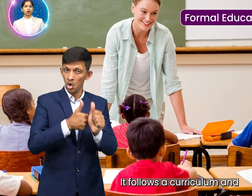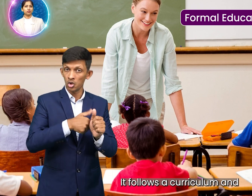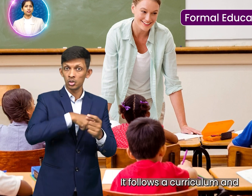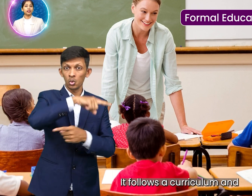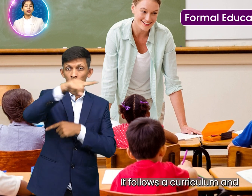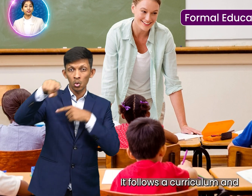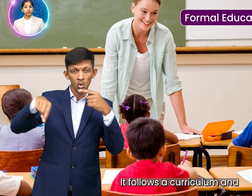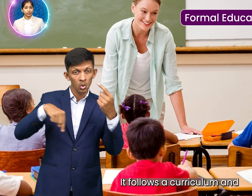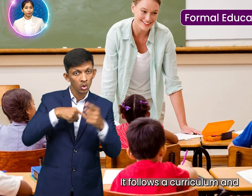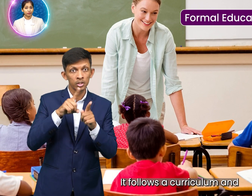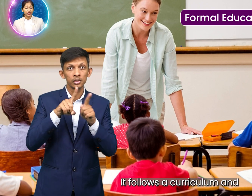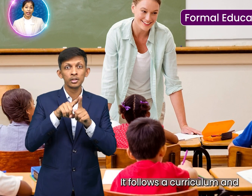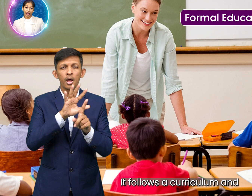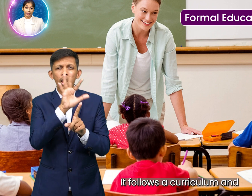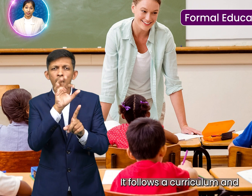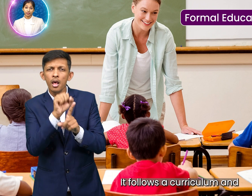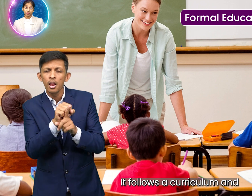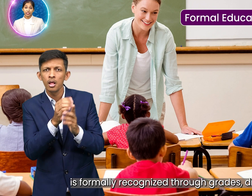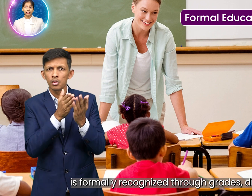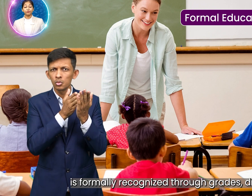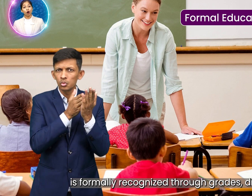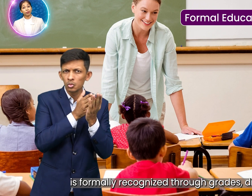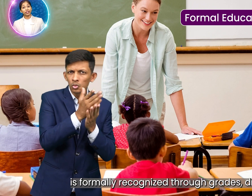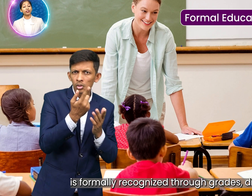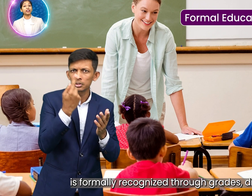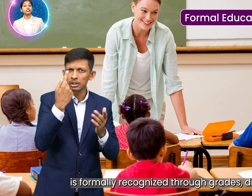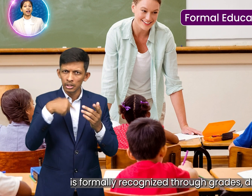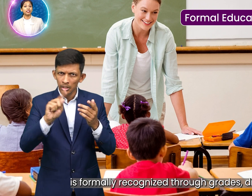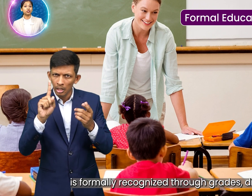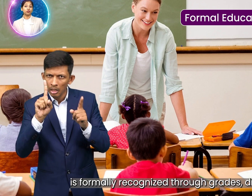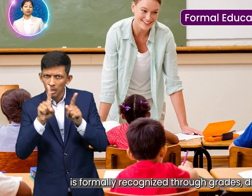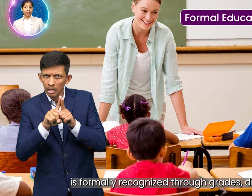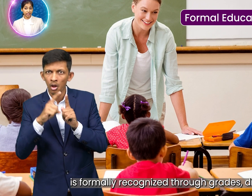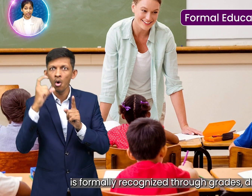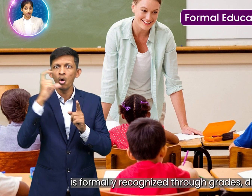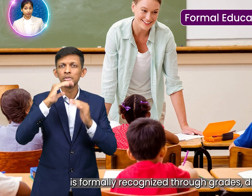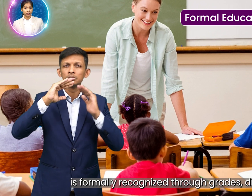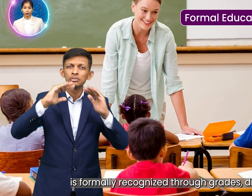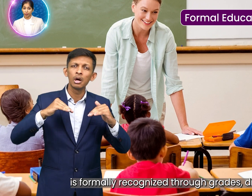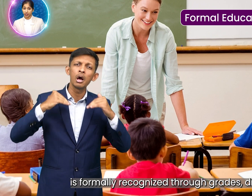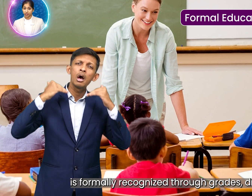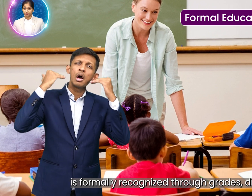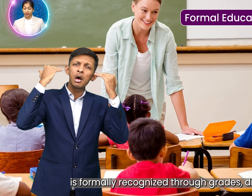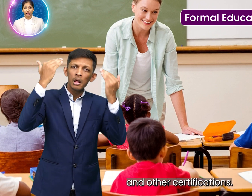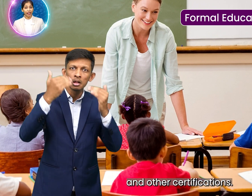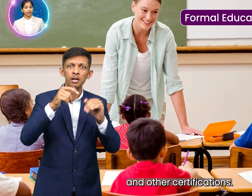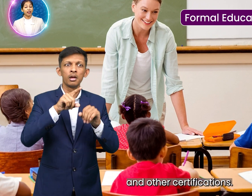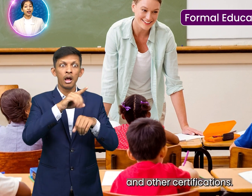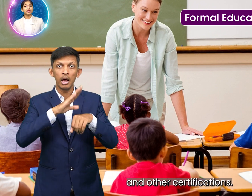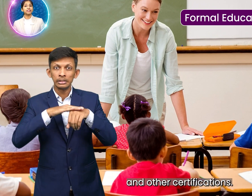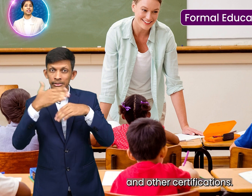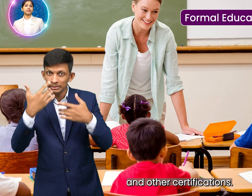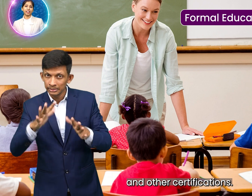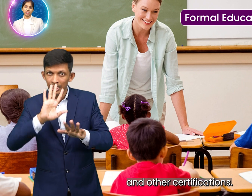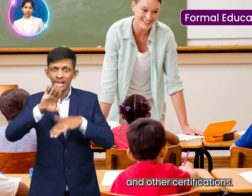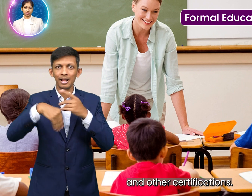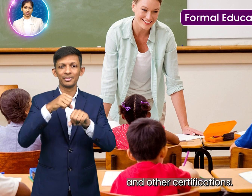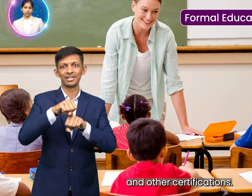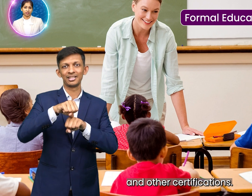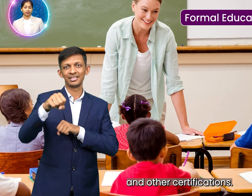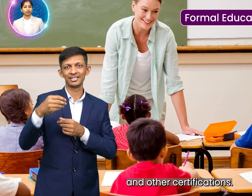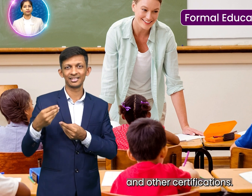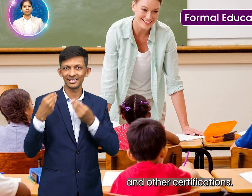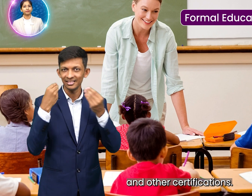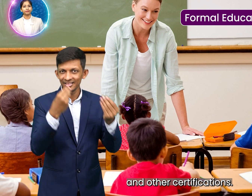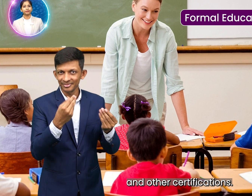It follows a curriculum and is formally recognized through grades, diplomas, and other